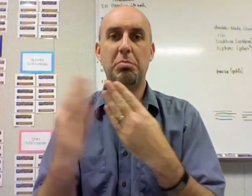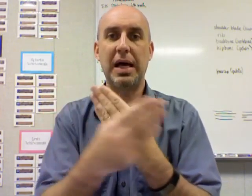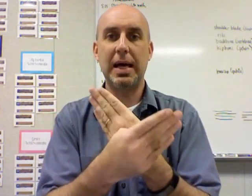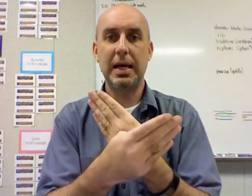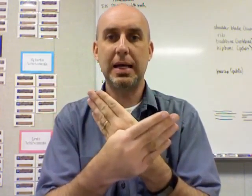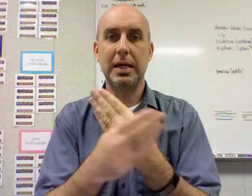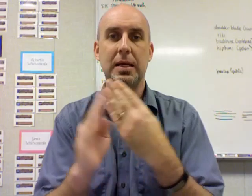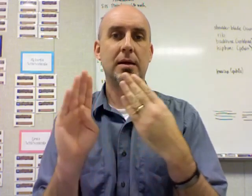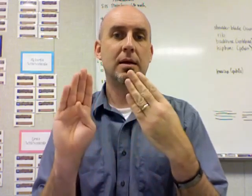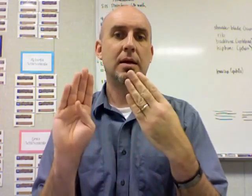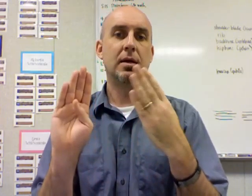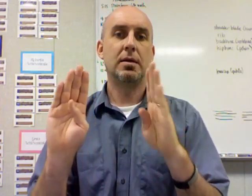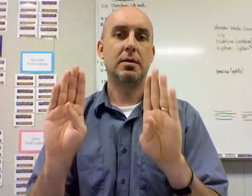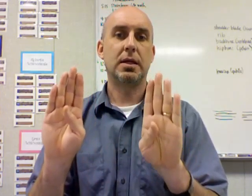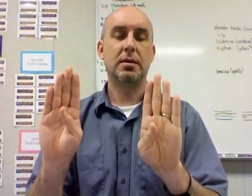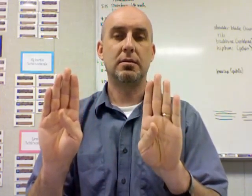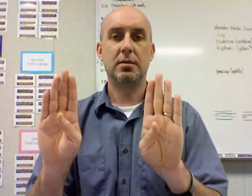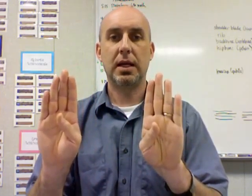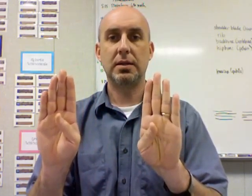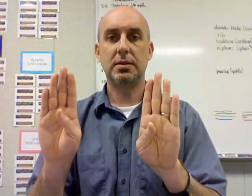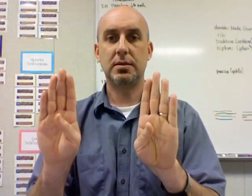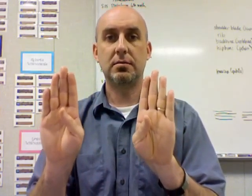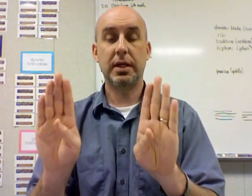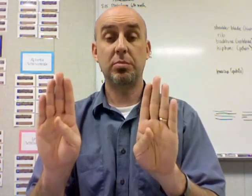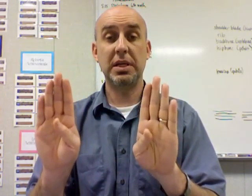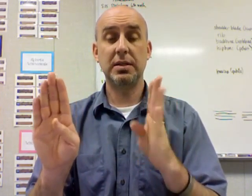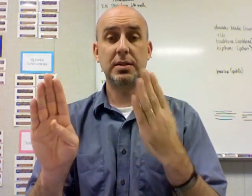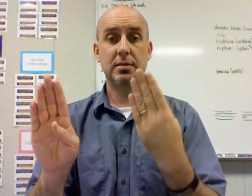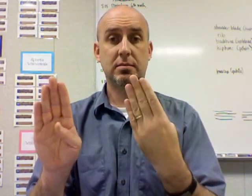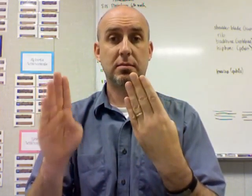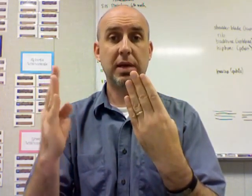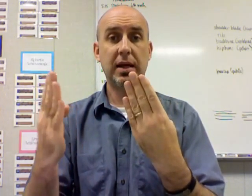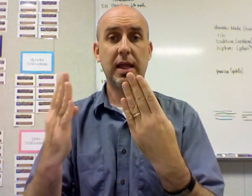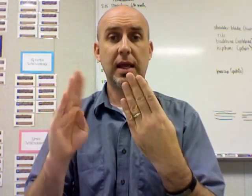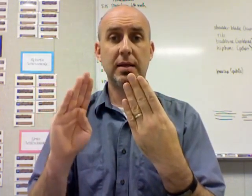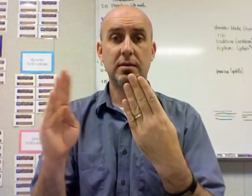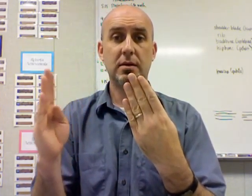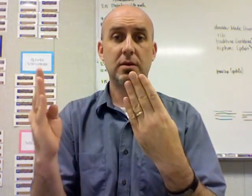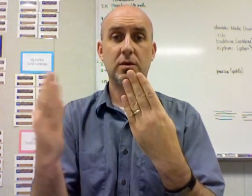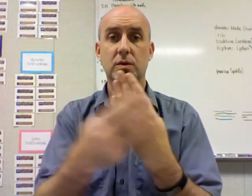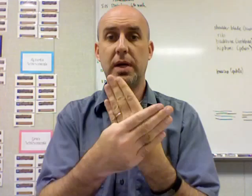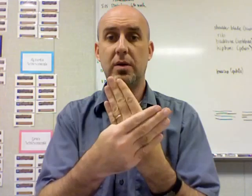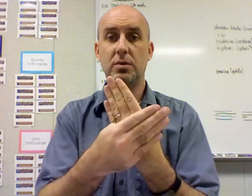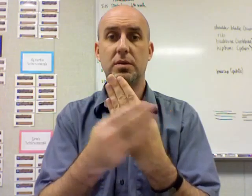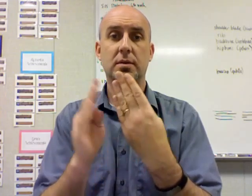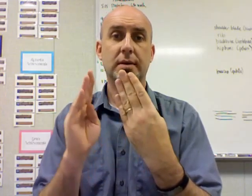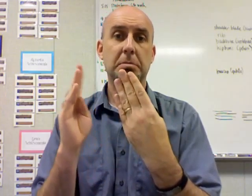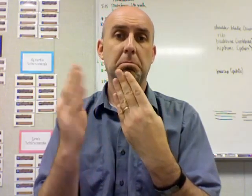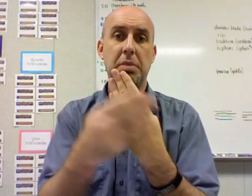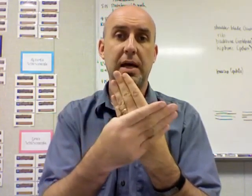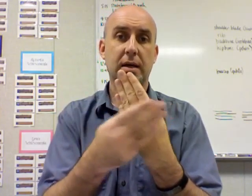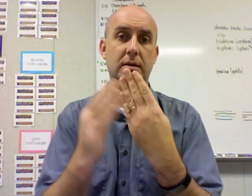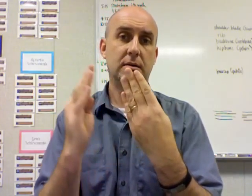By. Again, hands like B's, back of hand goes around. By.